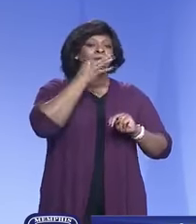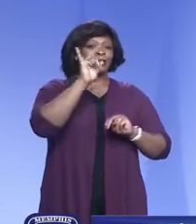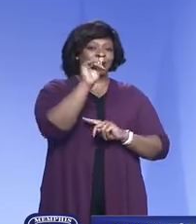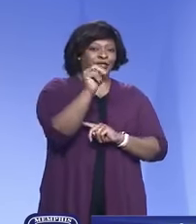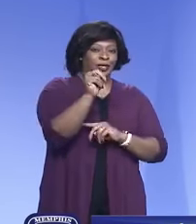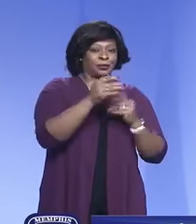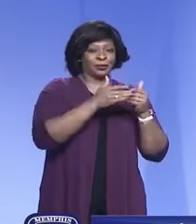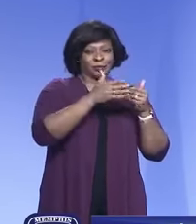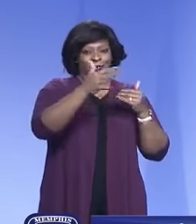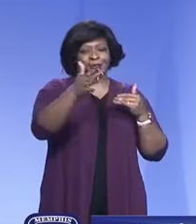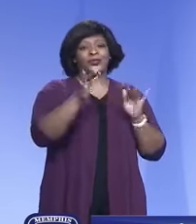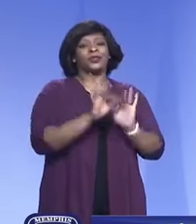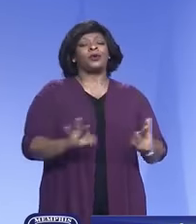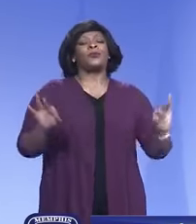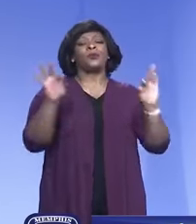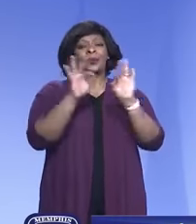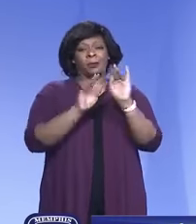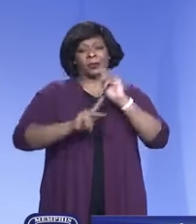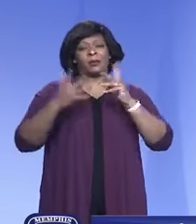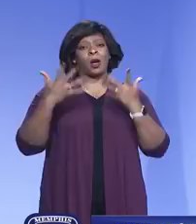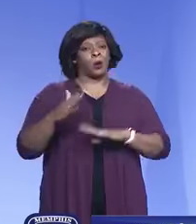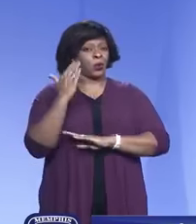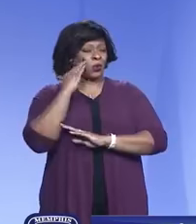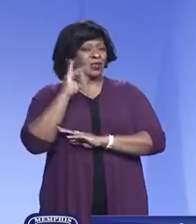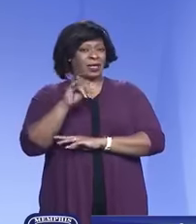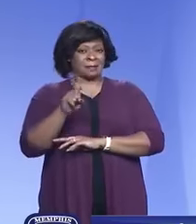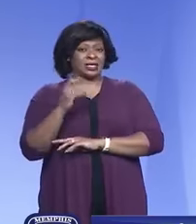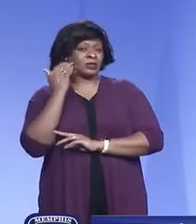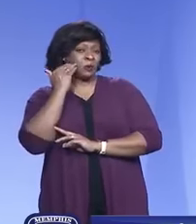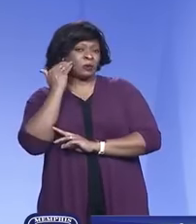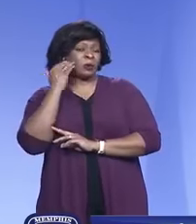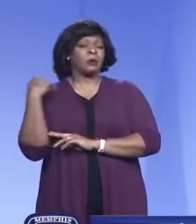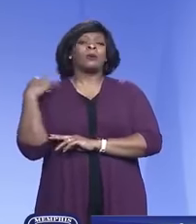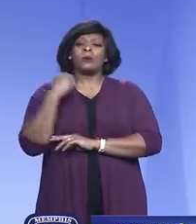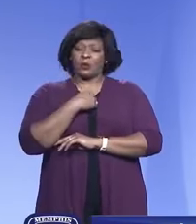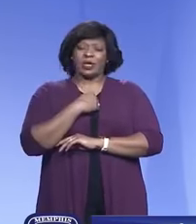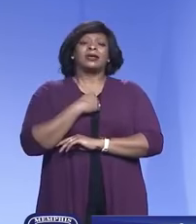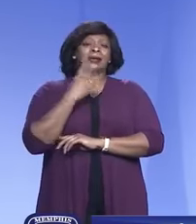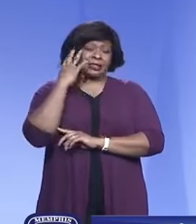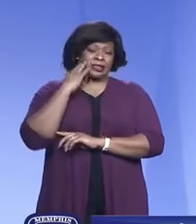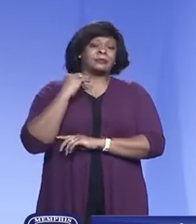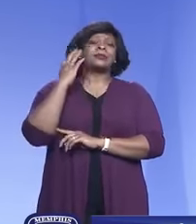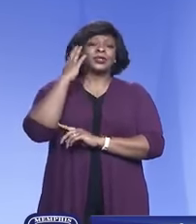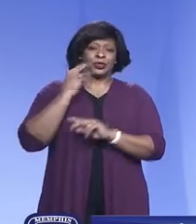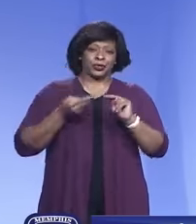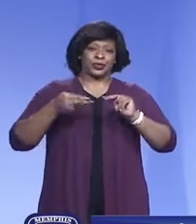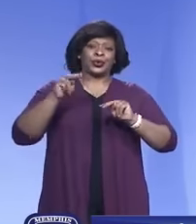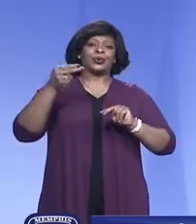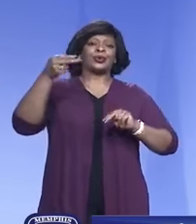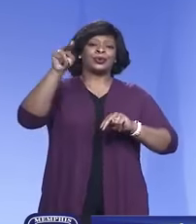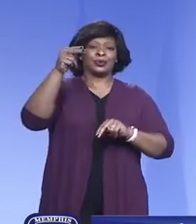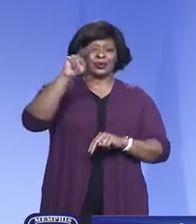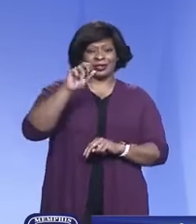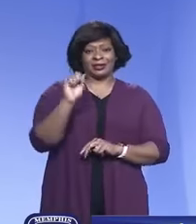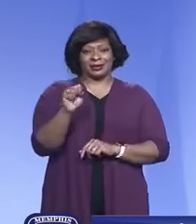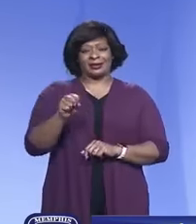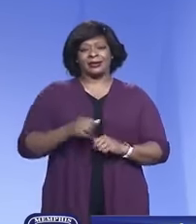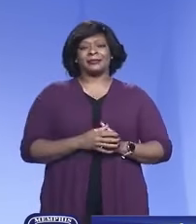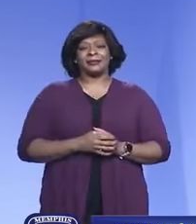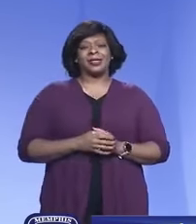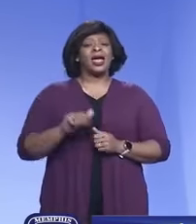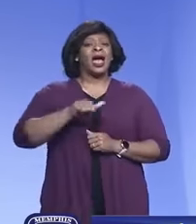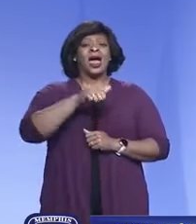and that's critical for people to be aware of that and know that we are experiencing a surge. The other